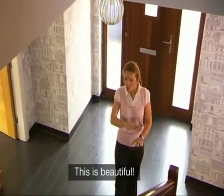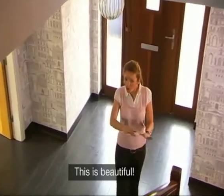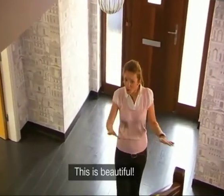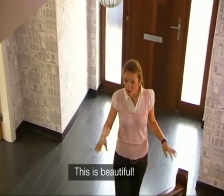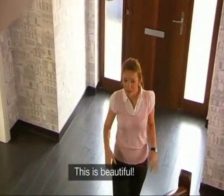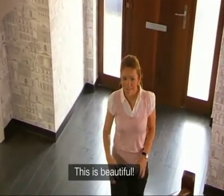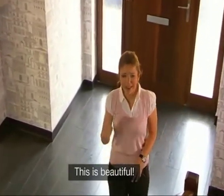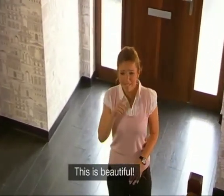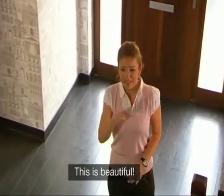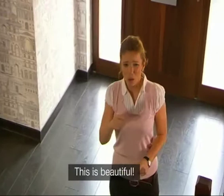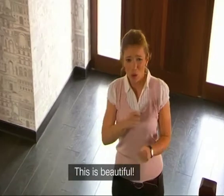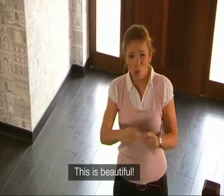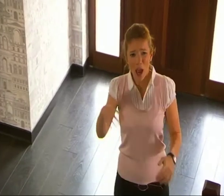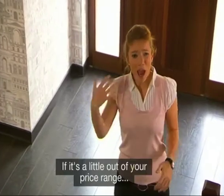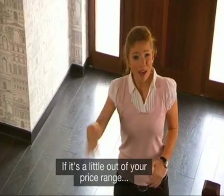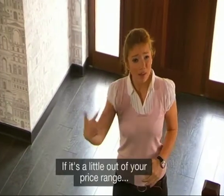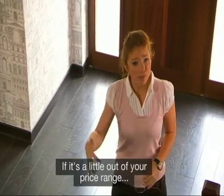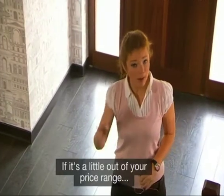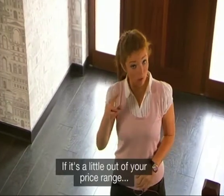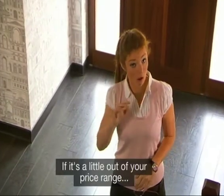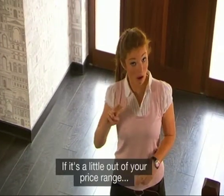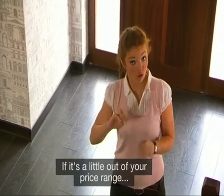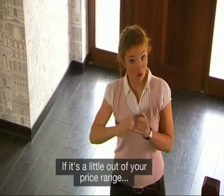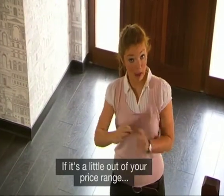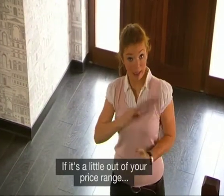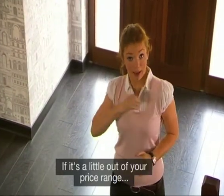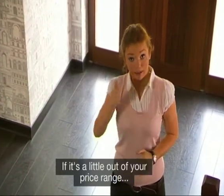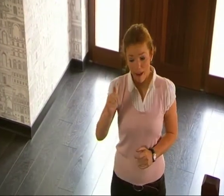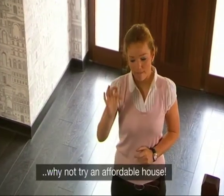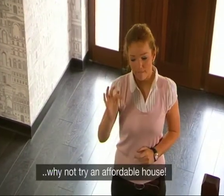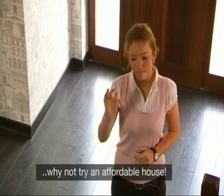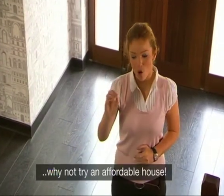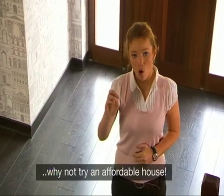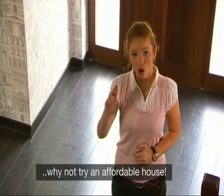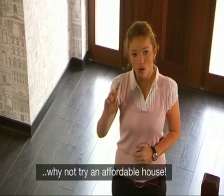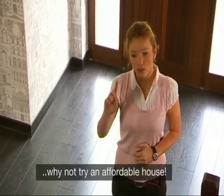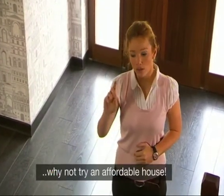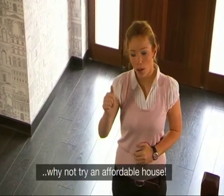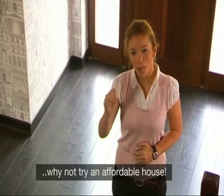This is beautiful. If it's a little out of your price range, why not try an affordable house?